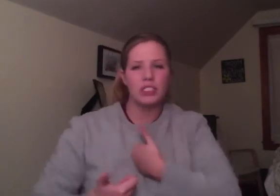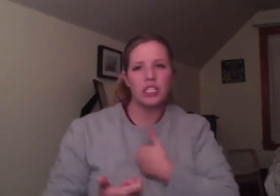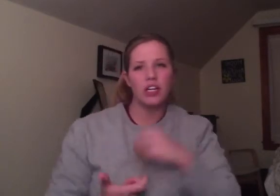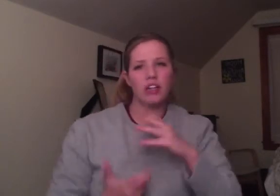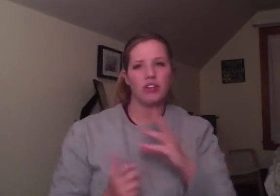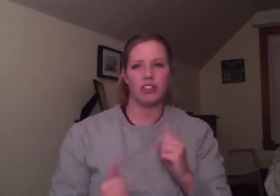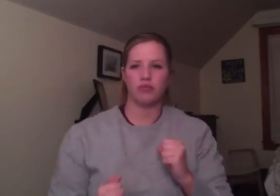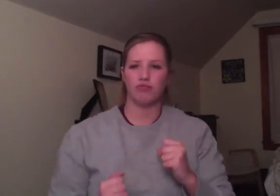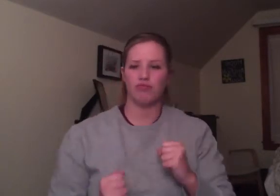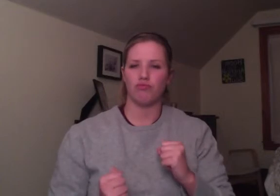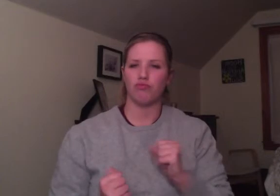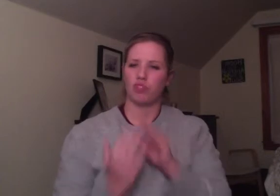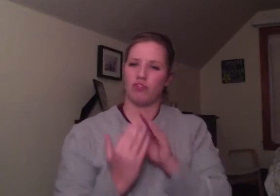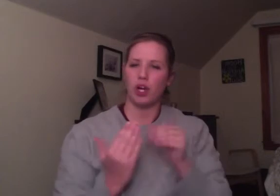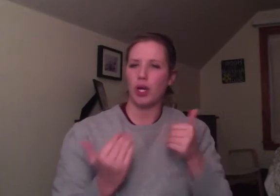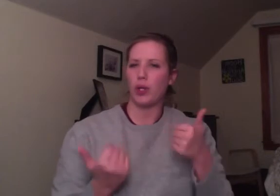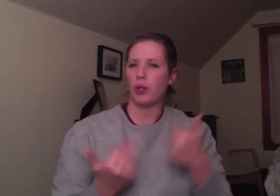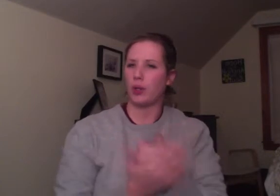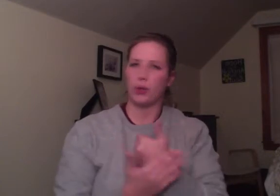topics and just keep growing as an artist.